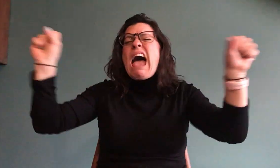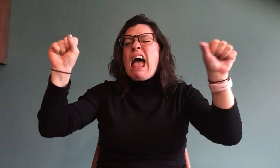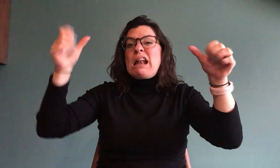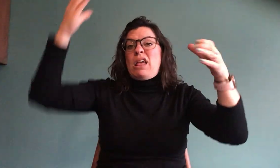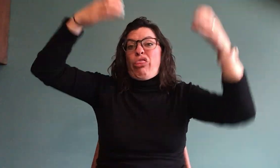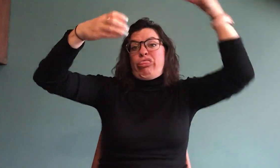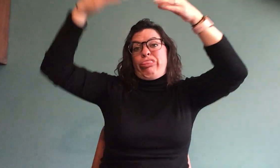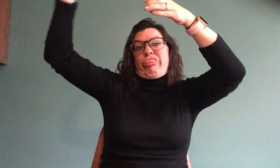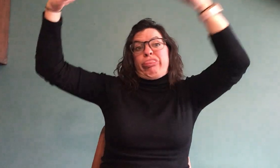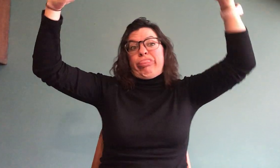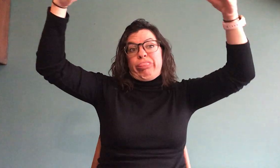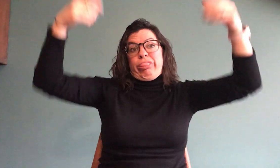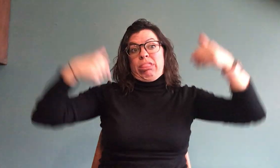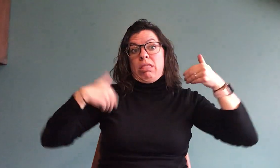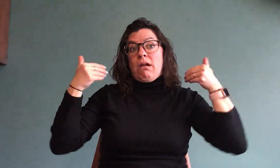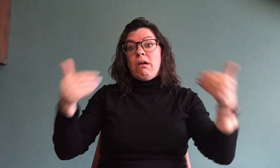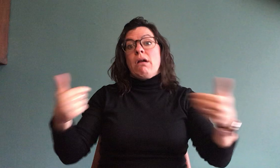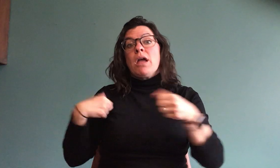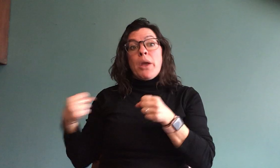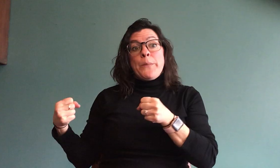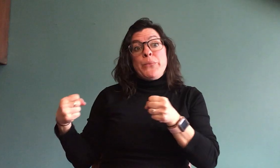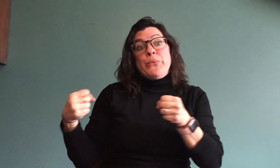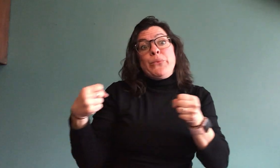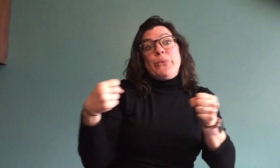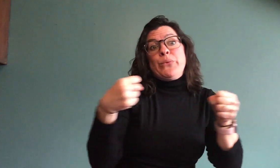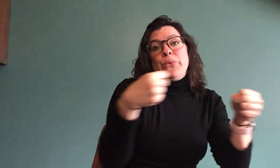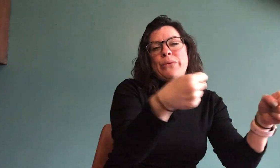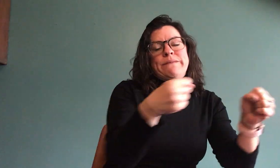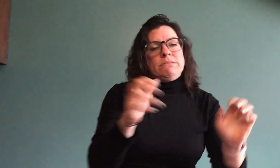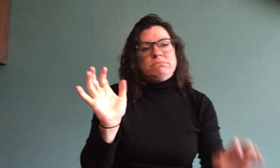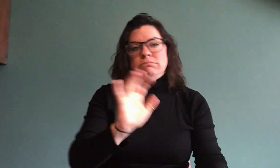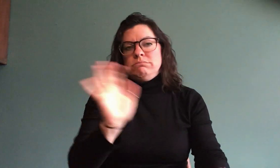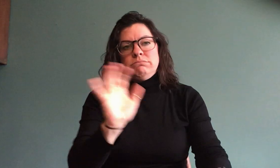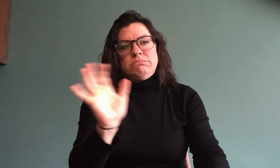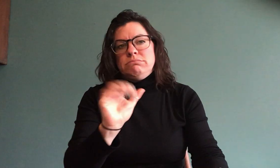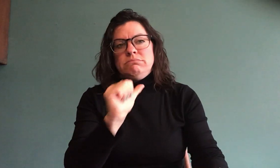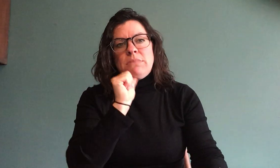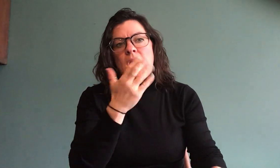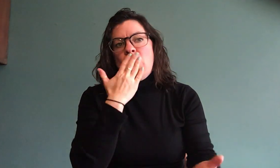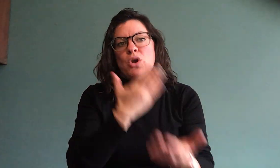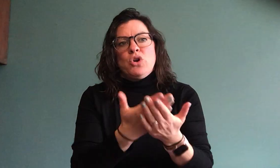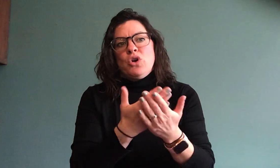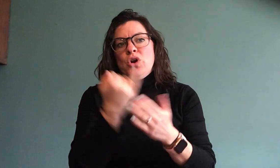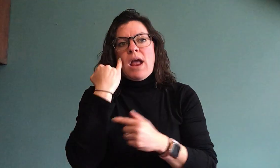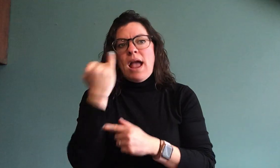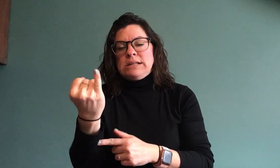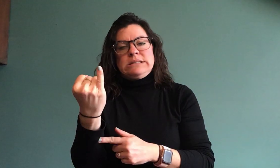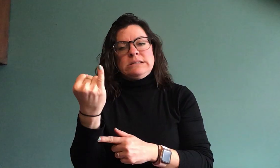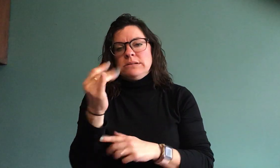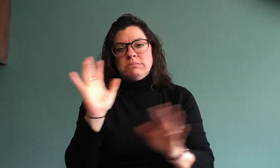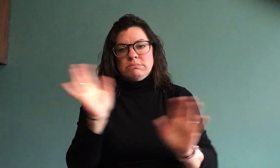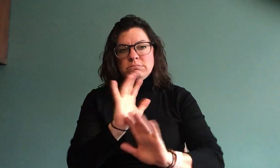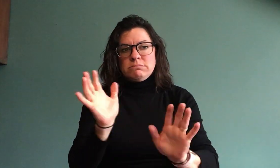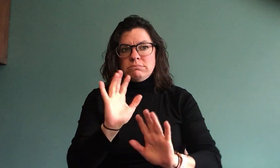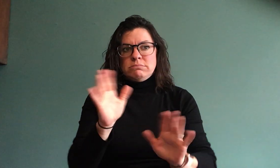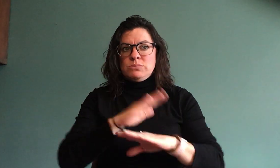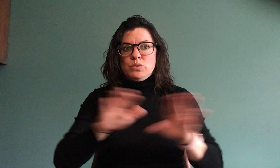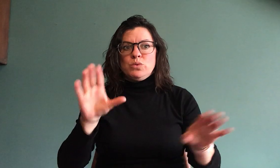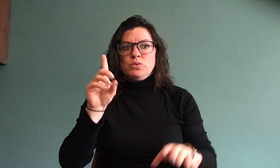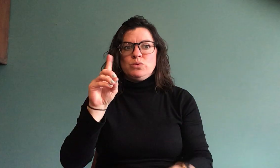and more fire resistant than wooden scaffolds, okay, and they're supplied ready-to-made individual units, okay, that you can